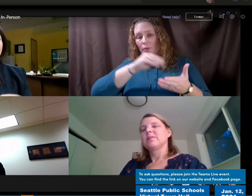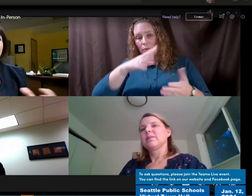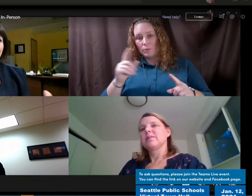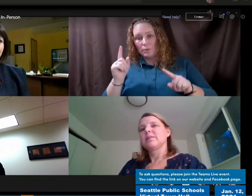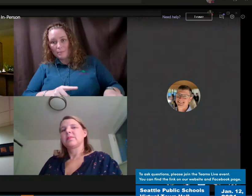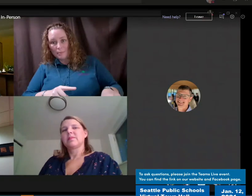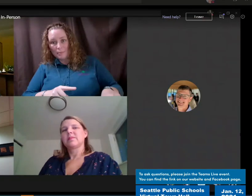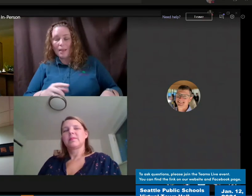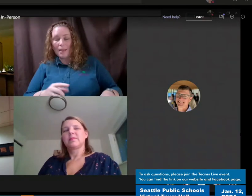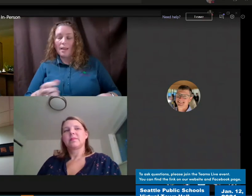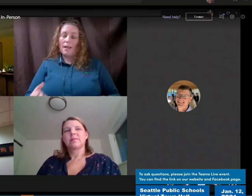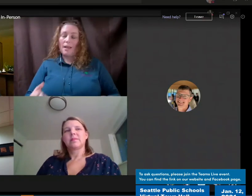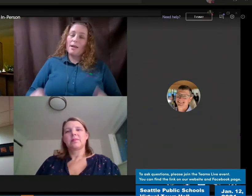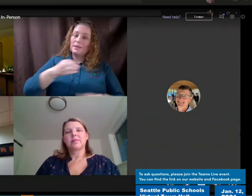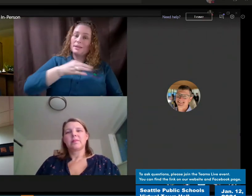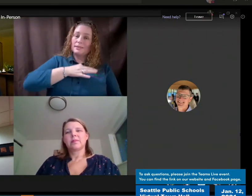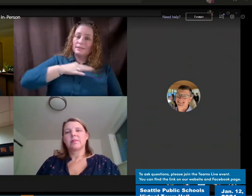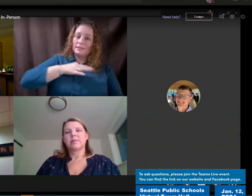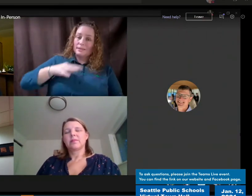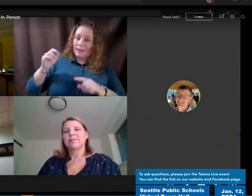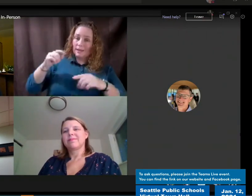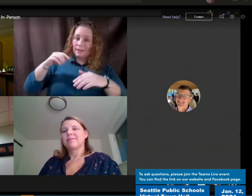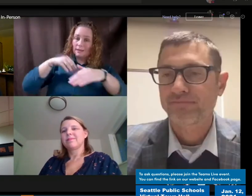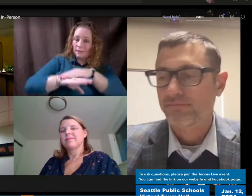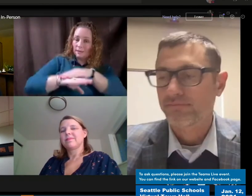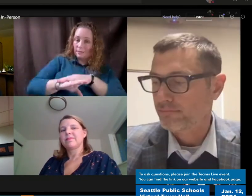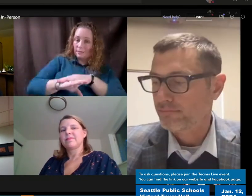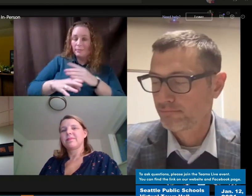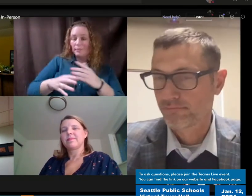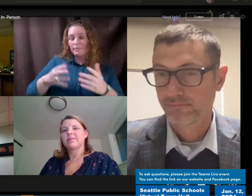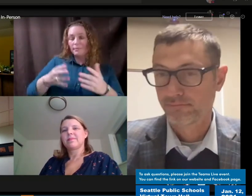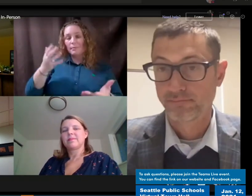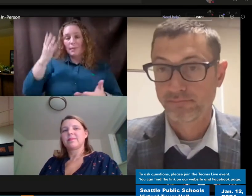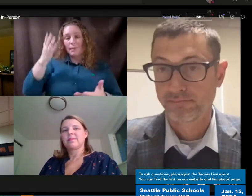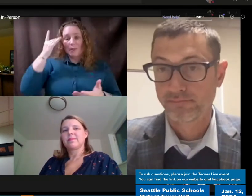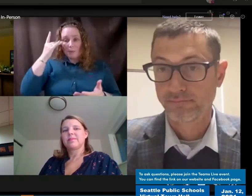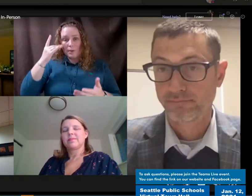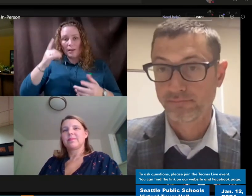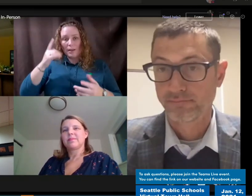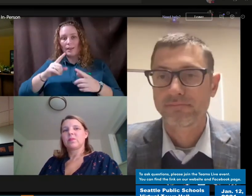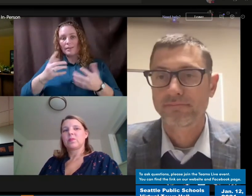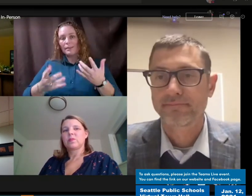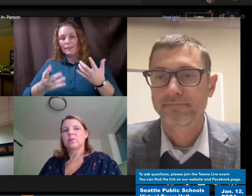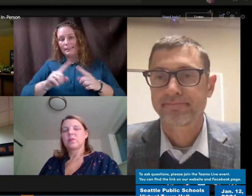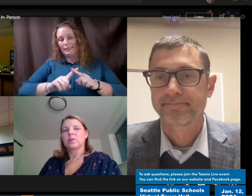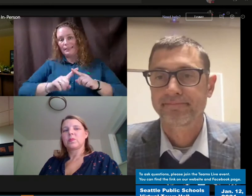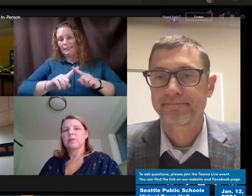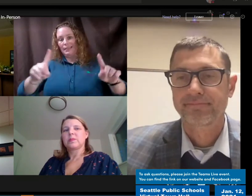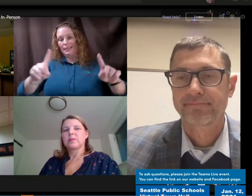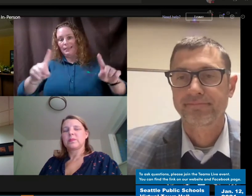in, and why there may be a need for a different teacher for a student.